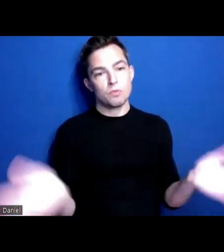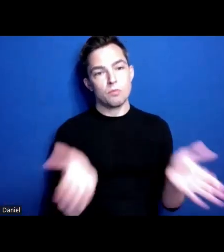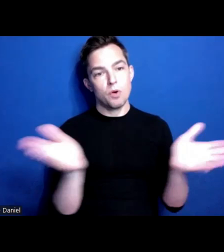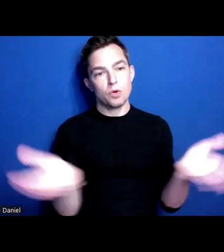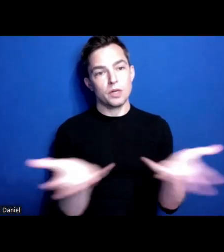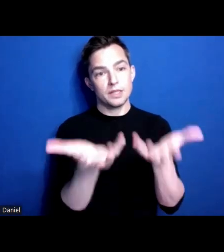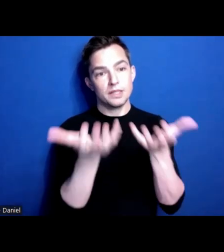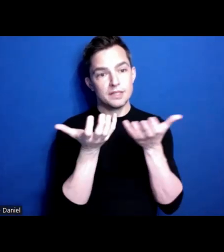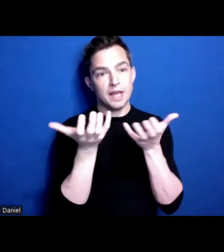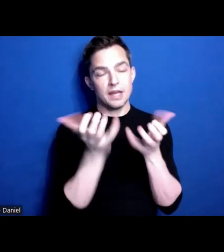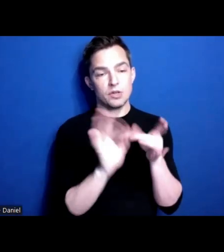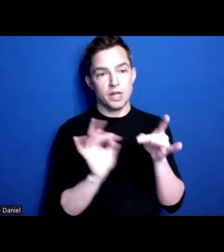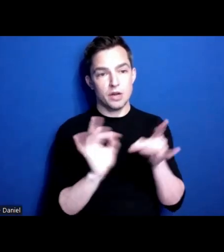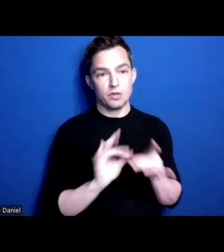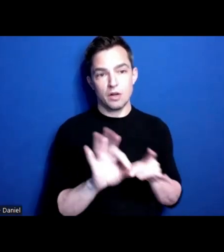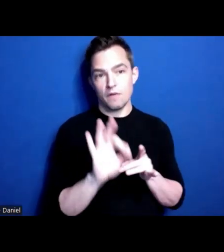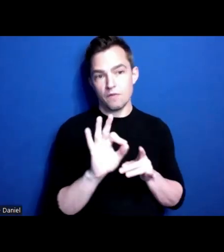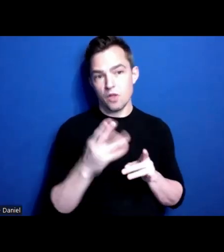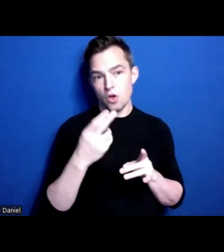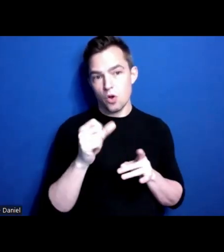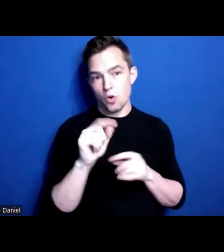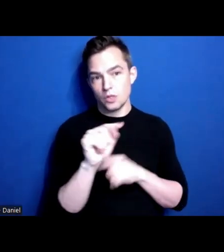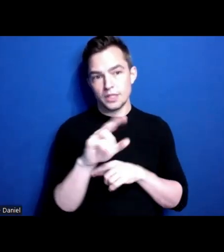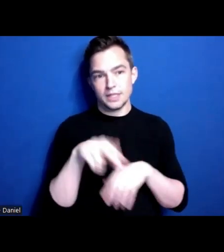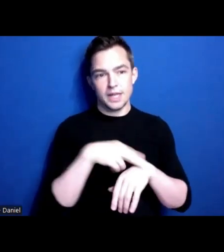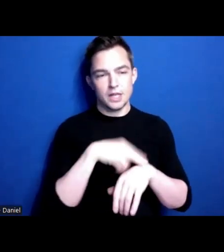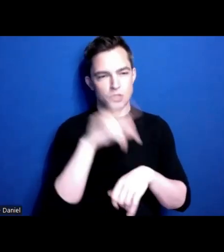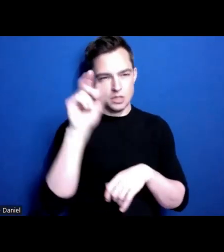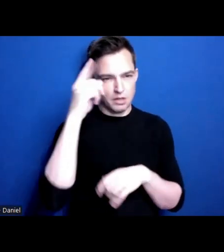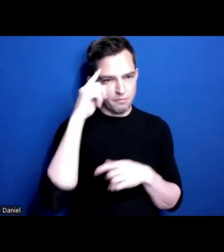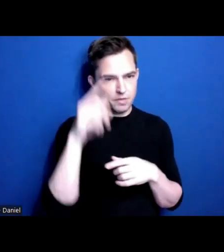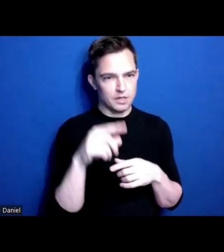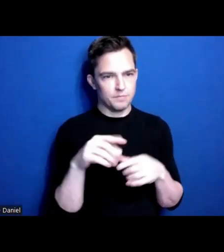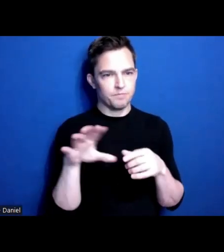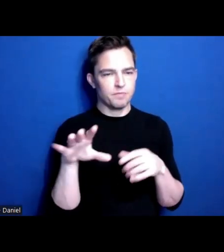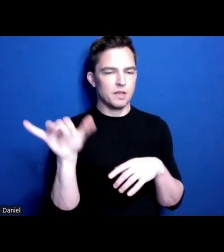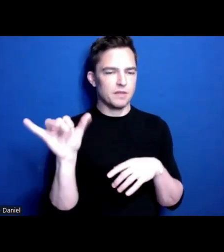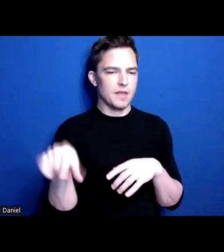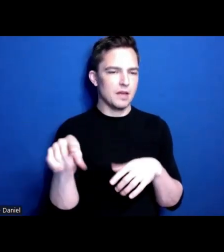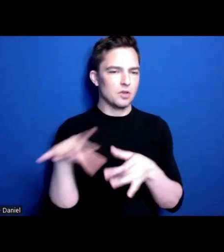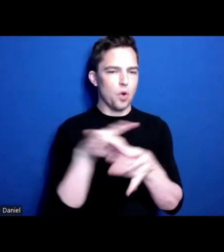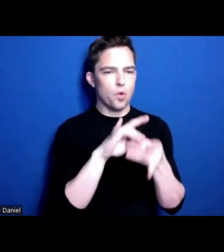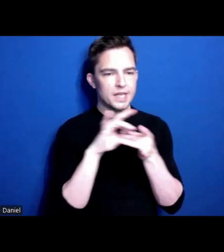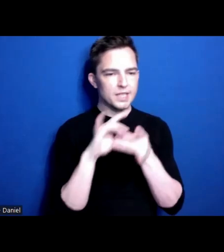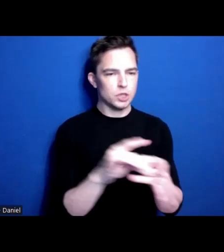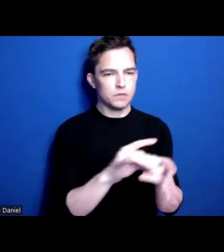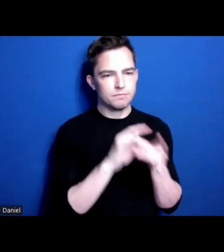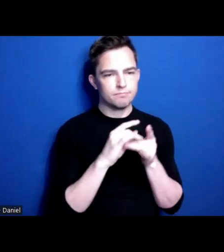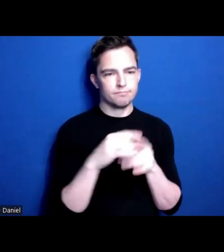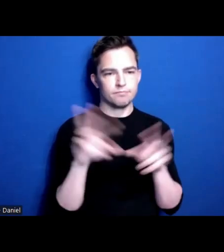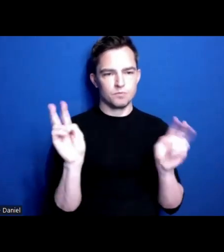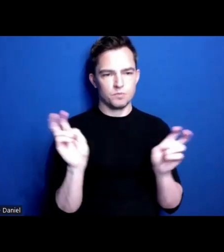desired narrative of the host nation government and coalition, unquote.